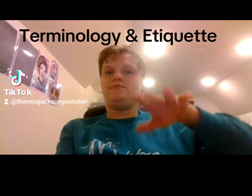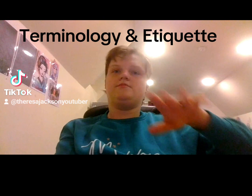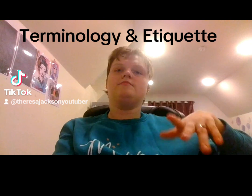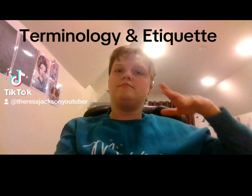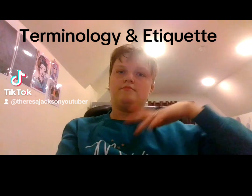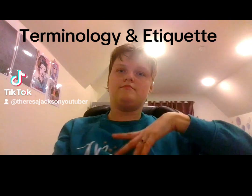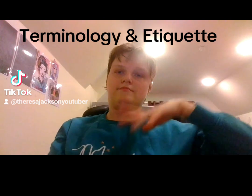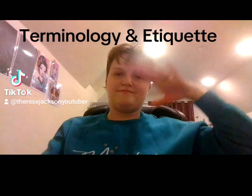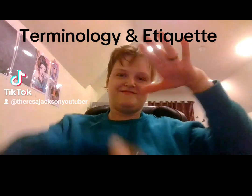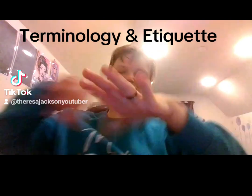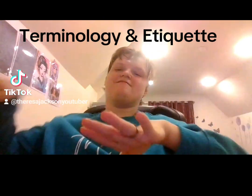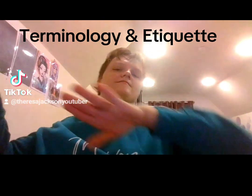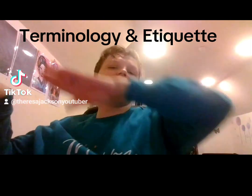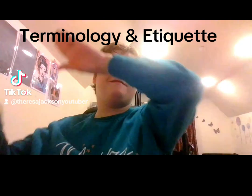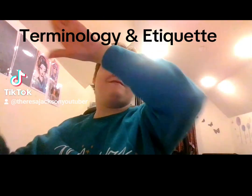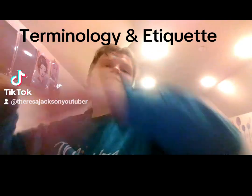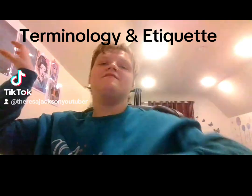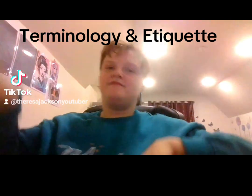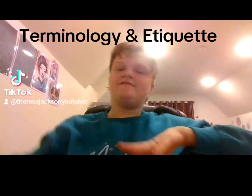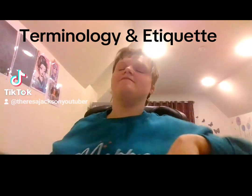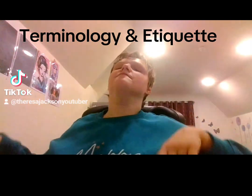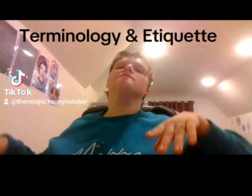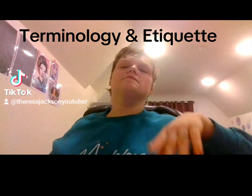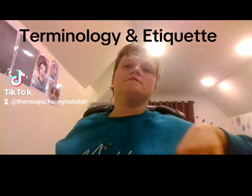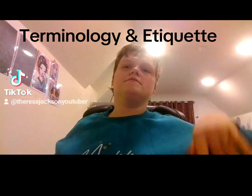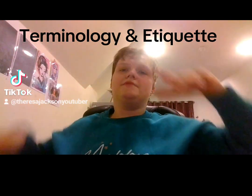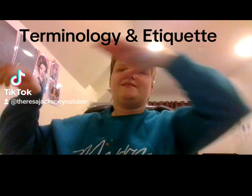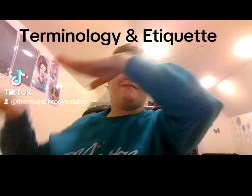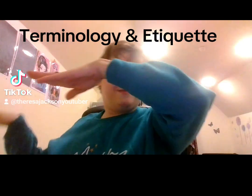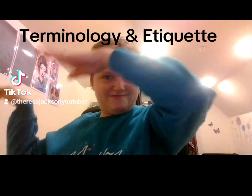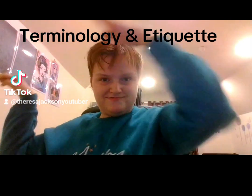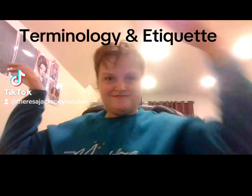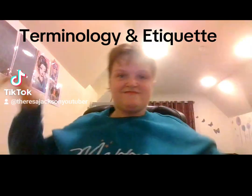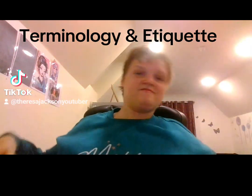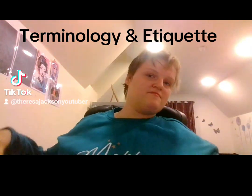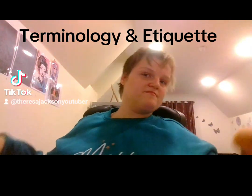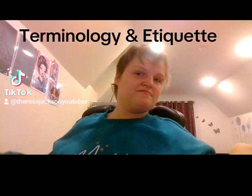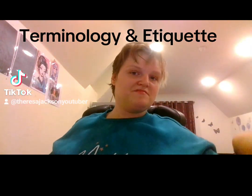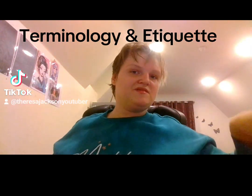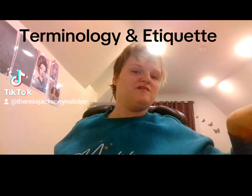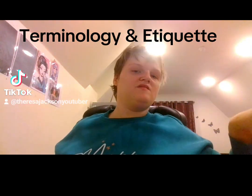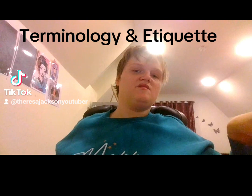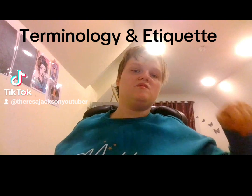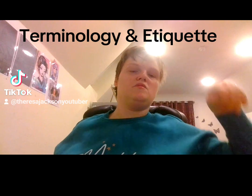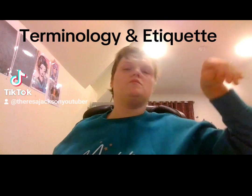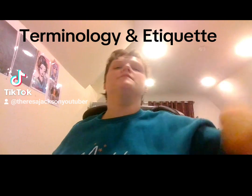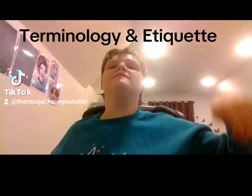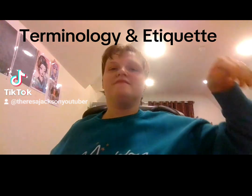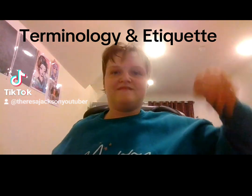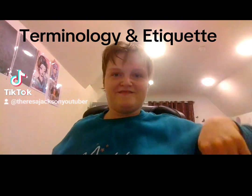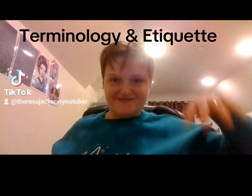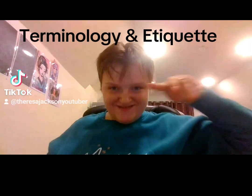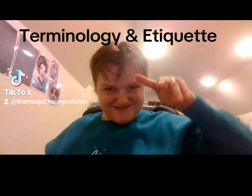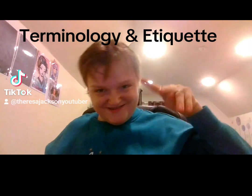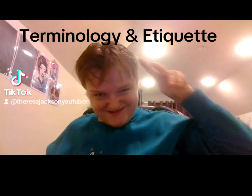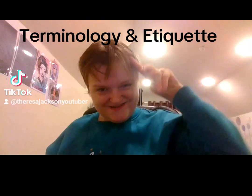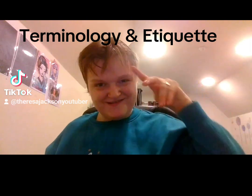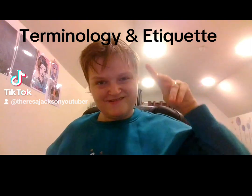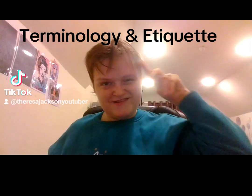rearranging my room. Before we get into today's video, I wanted to let you know for